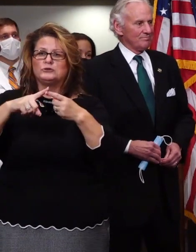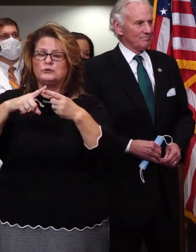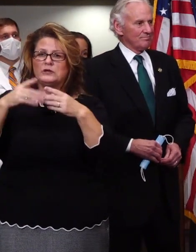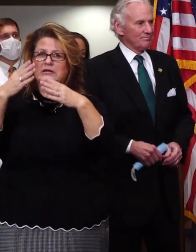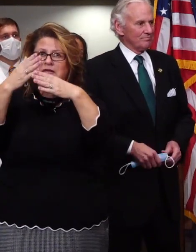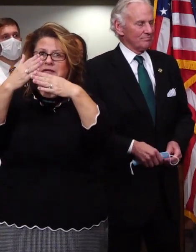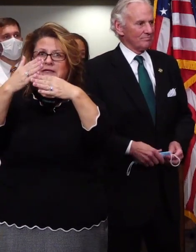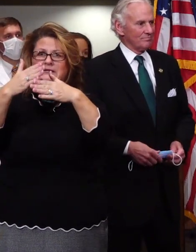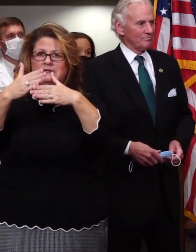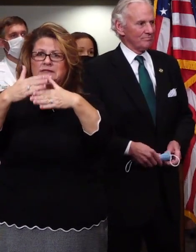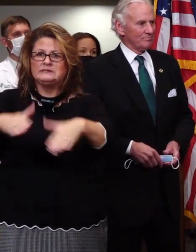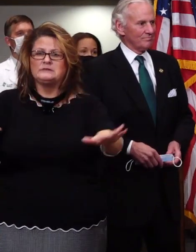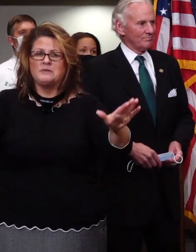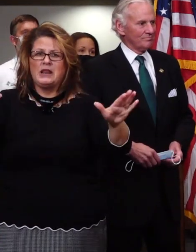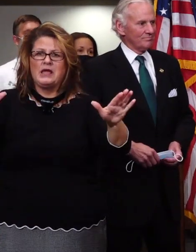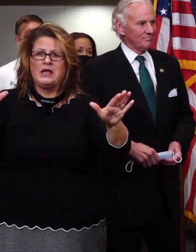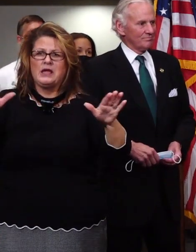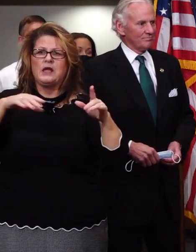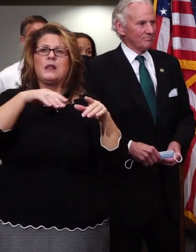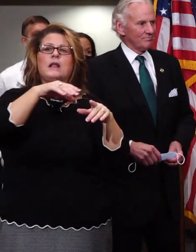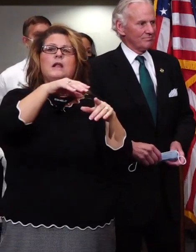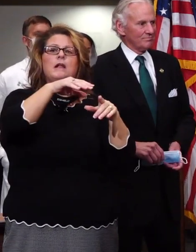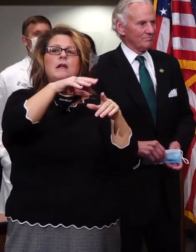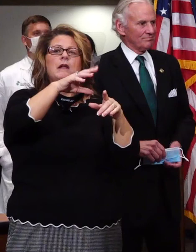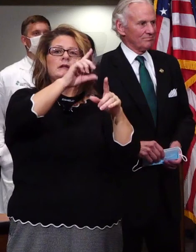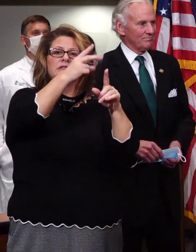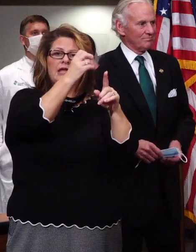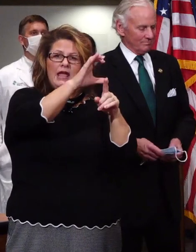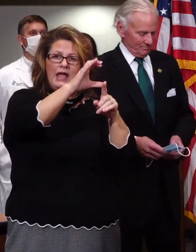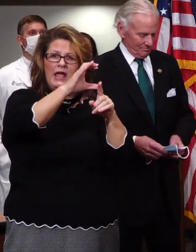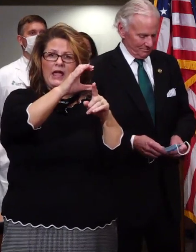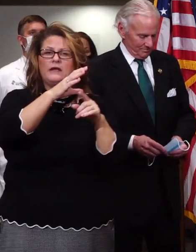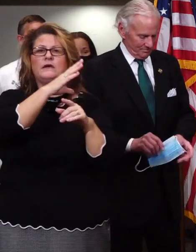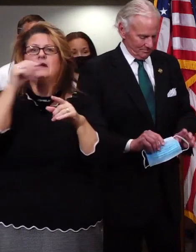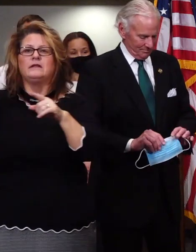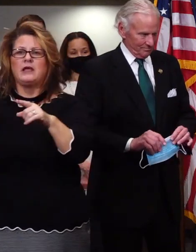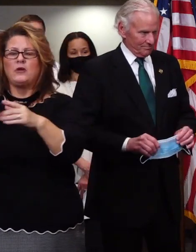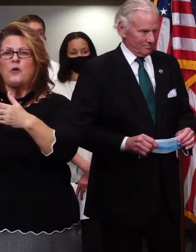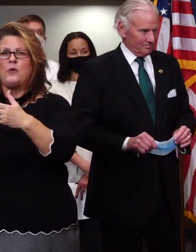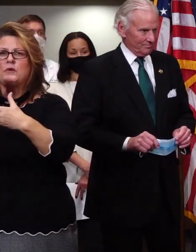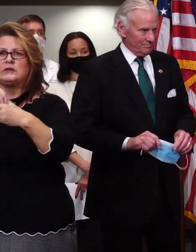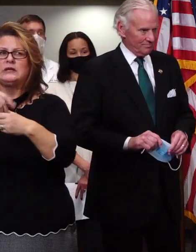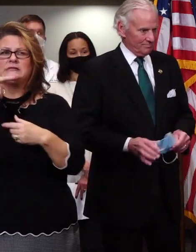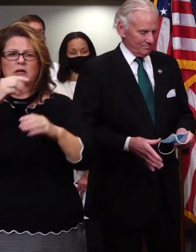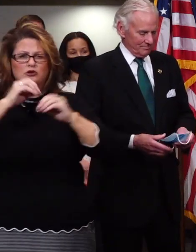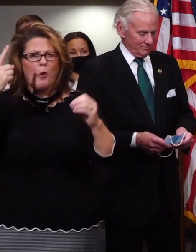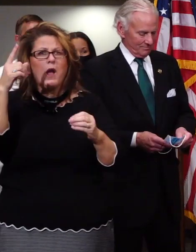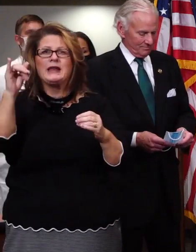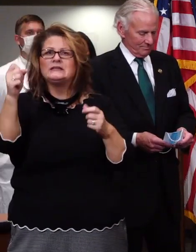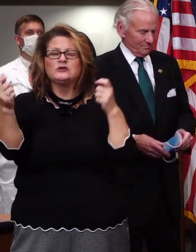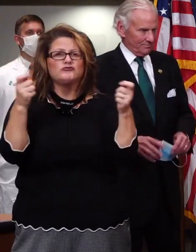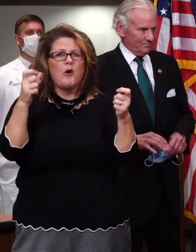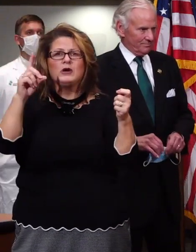the environmental and the healthcare side, or the health side. I want to read you a quote that he said today in a statement. He said, "No one is in control at DHEC and hasn't